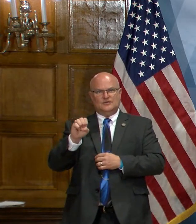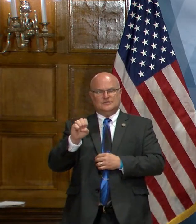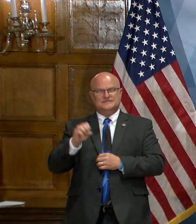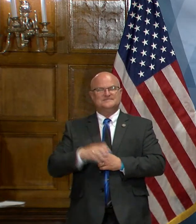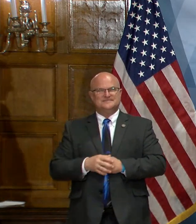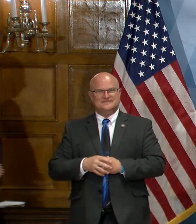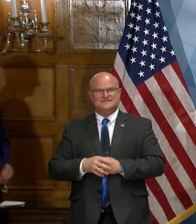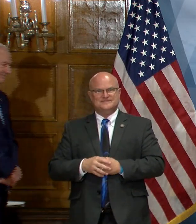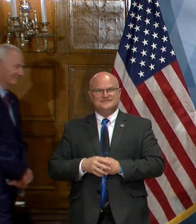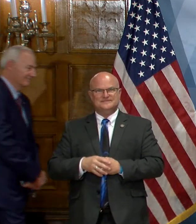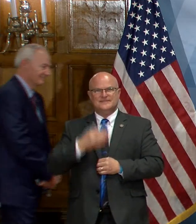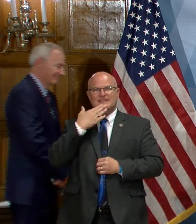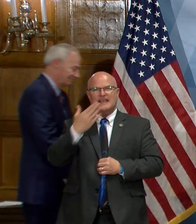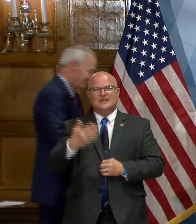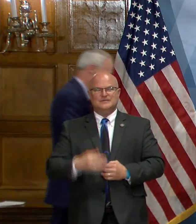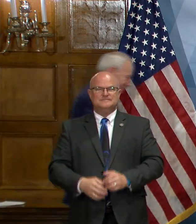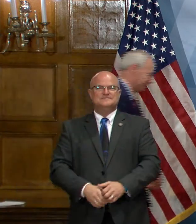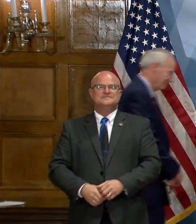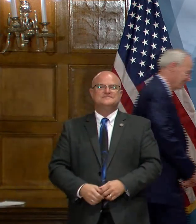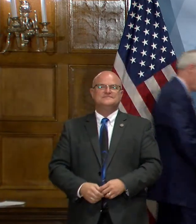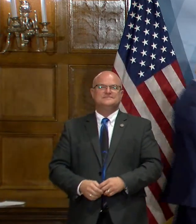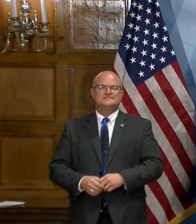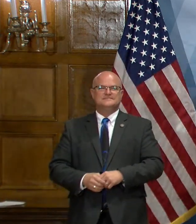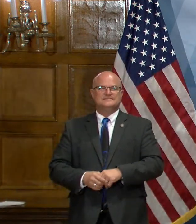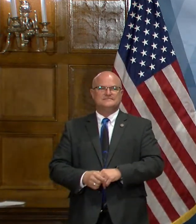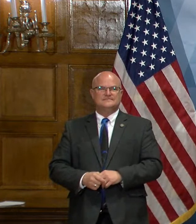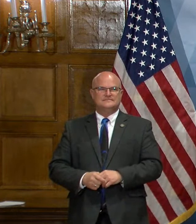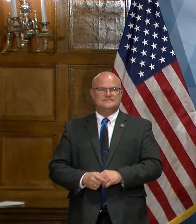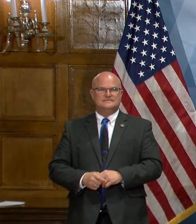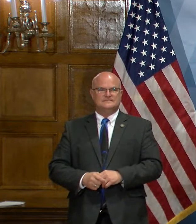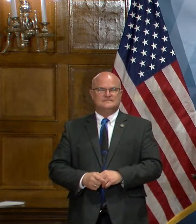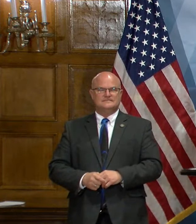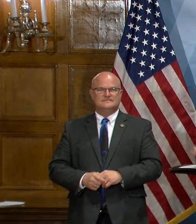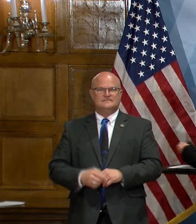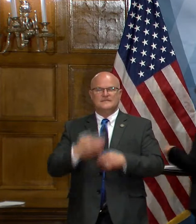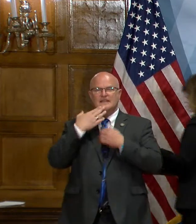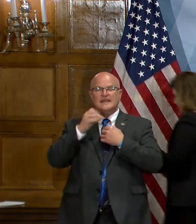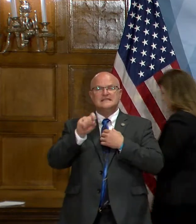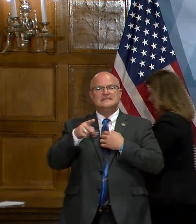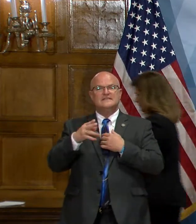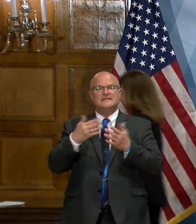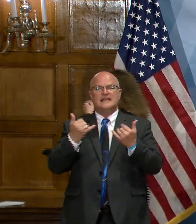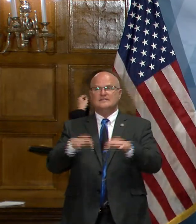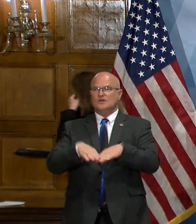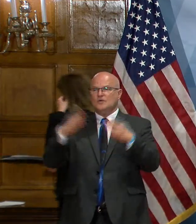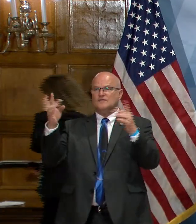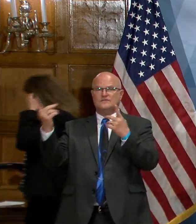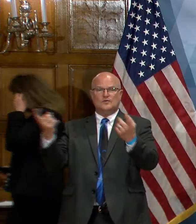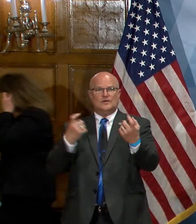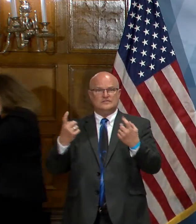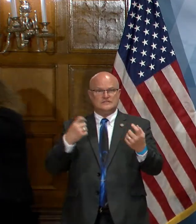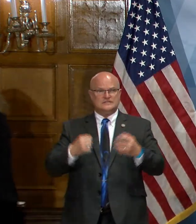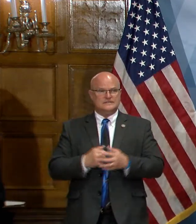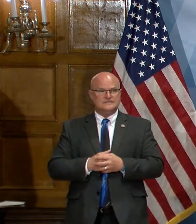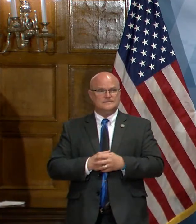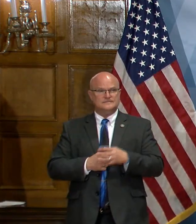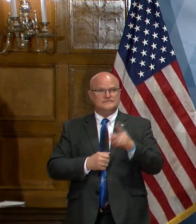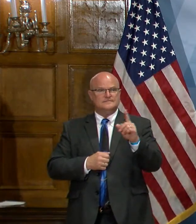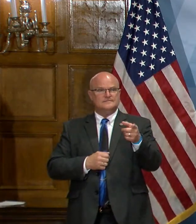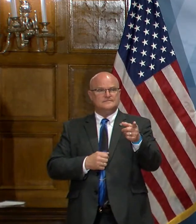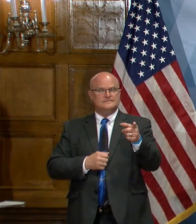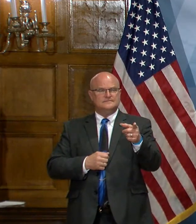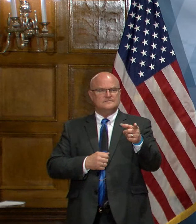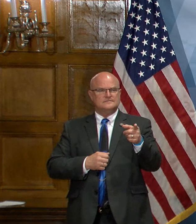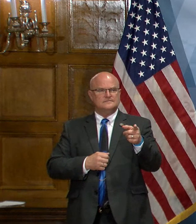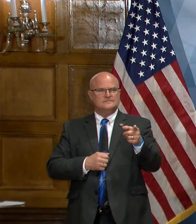units. Thank you. Thank you. Thanks, Stephanie. And with that, we'll take any questions.